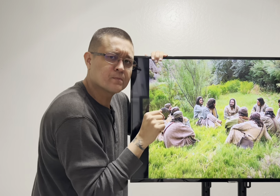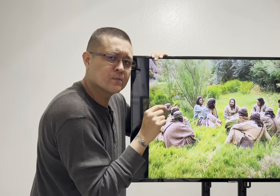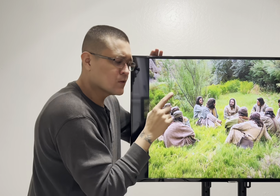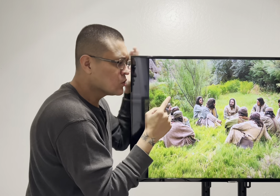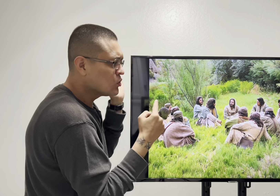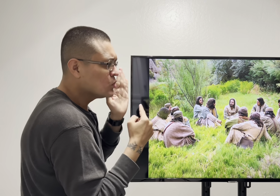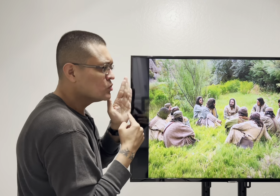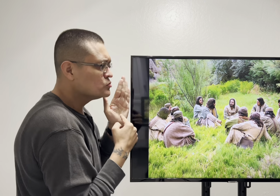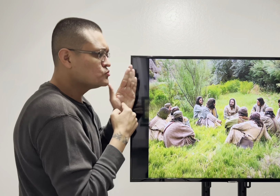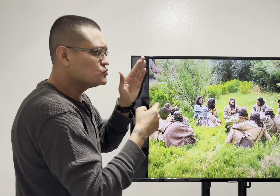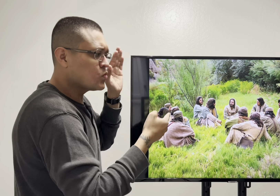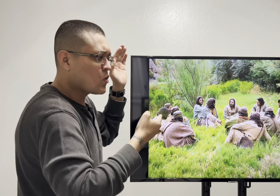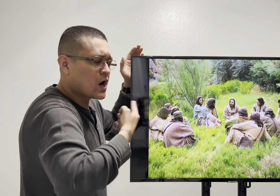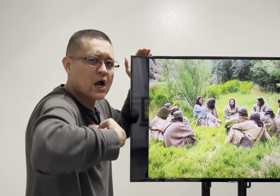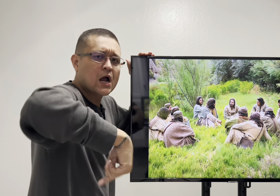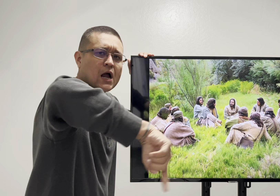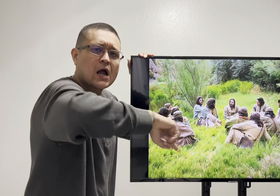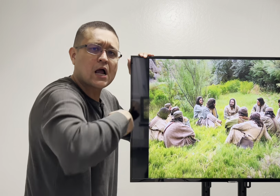Lord, show us